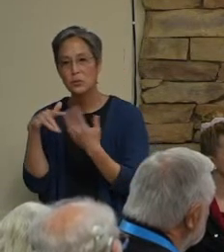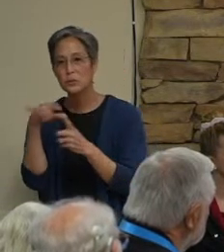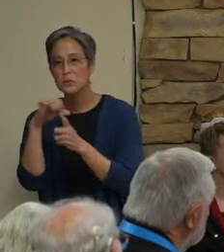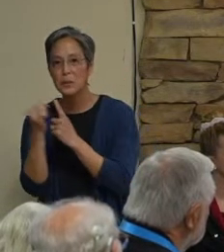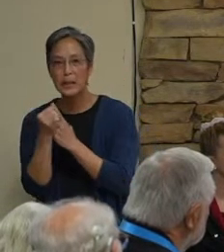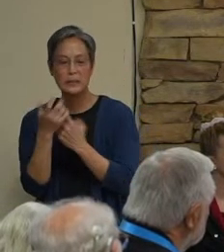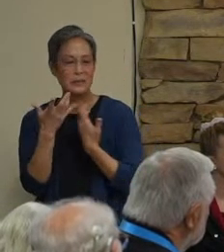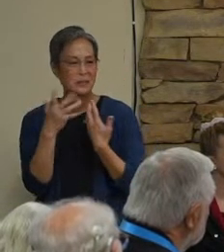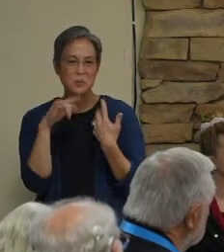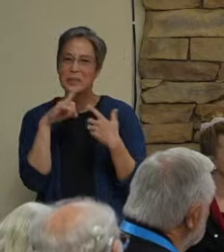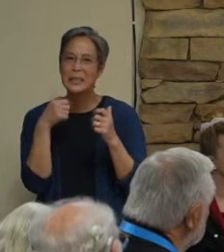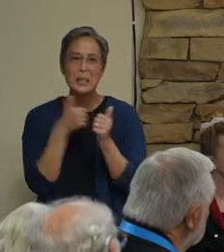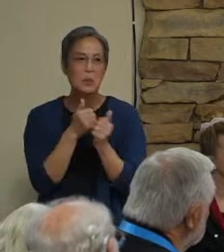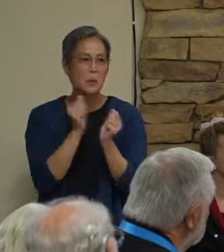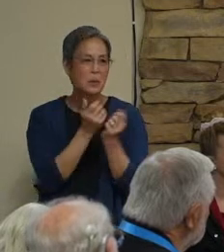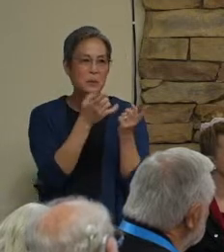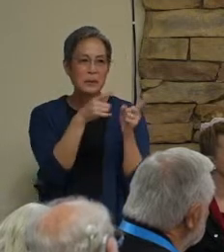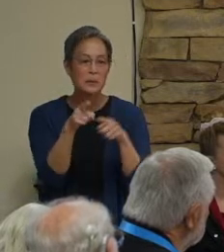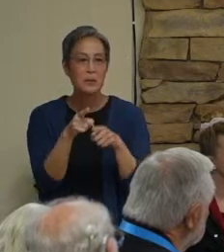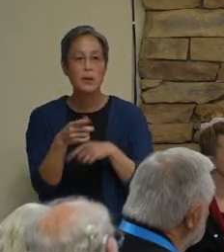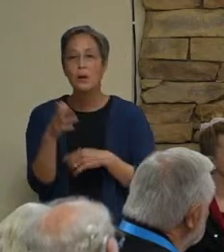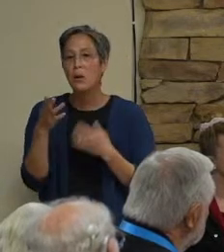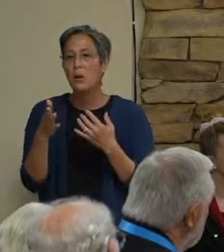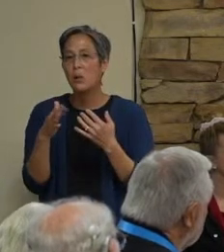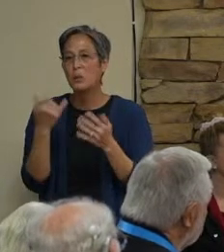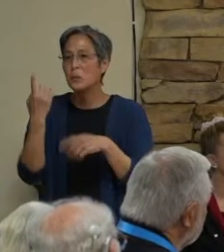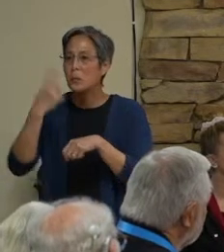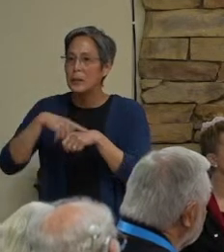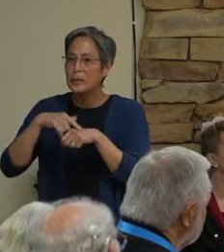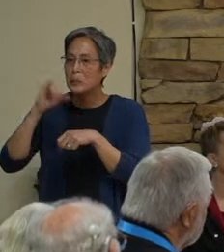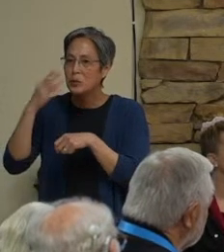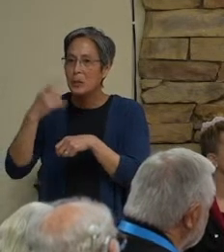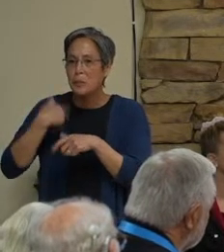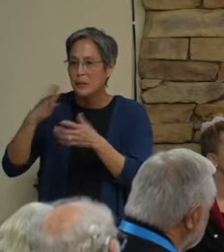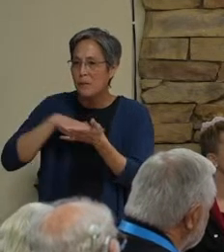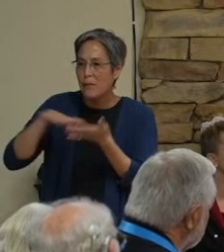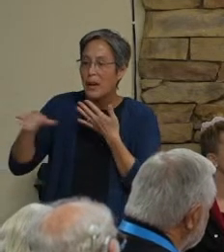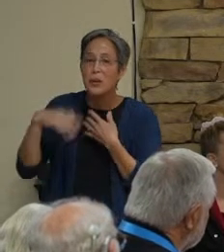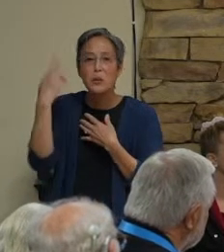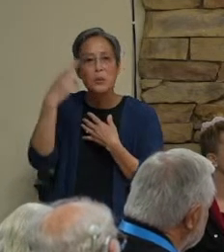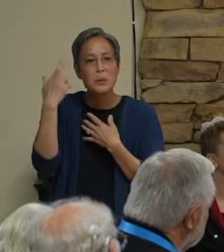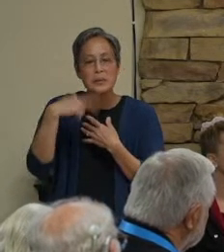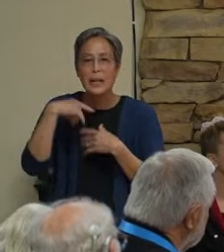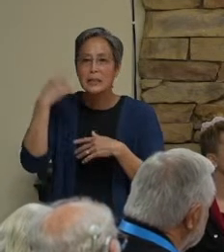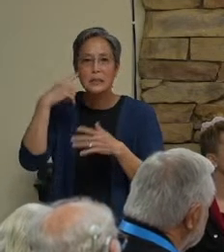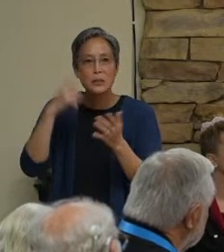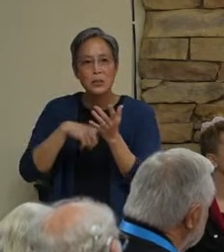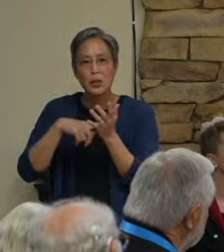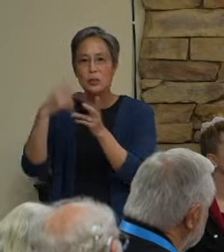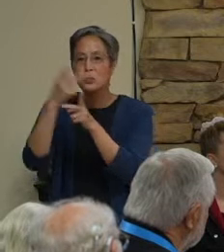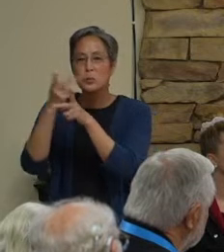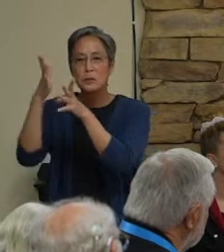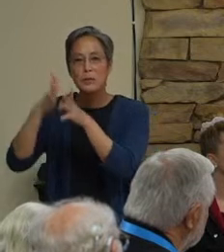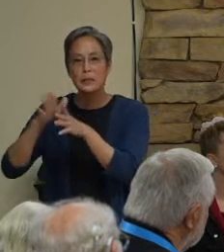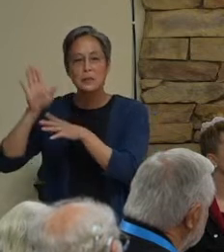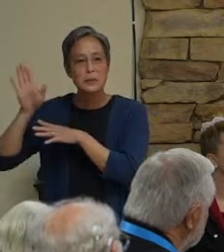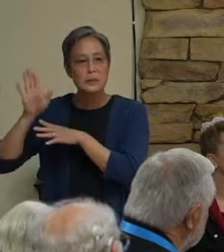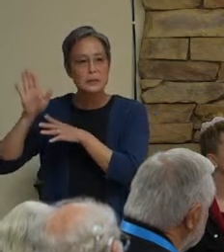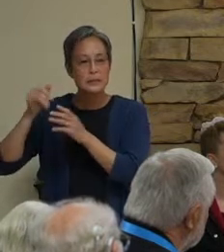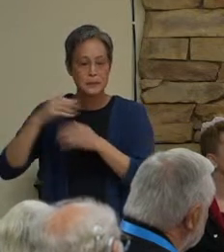on. I was almost fired once when I didn't acknowledge a supervisor's